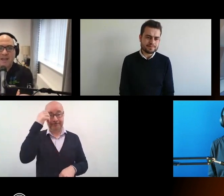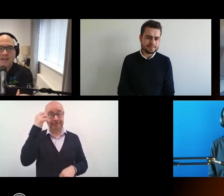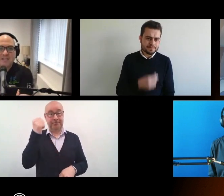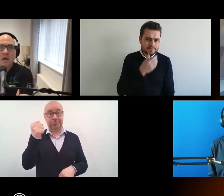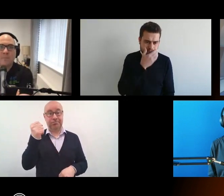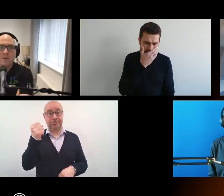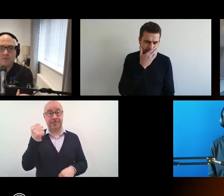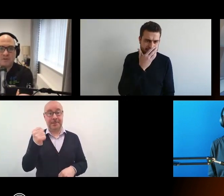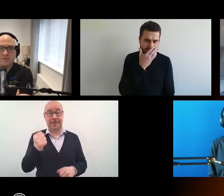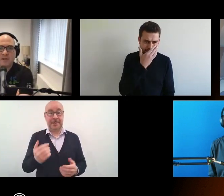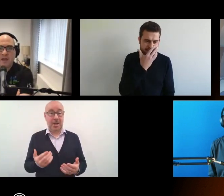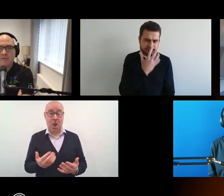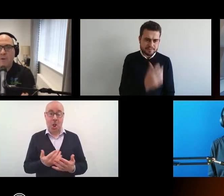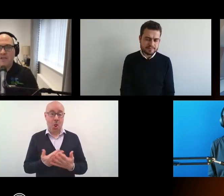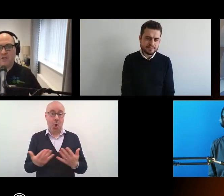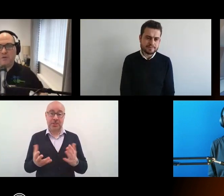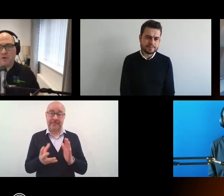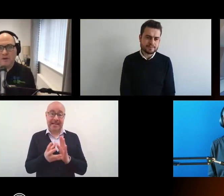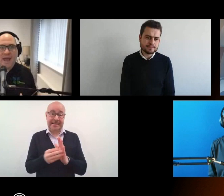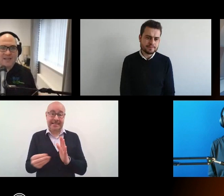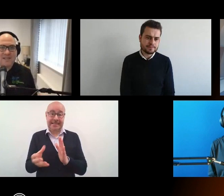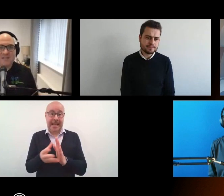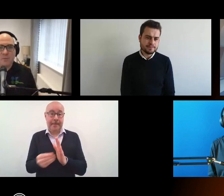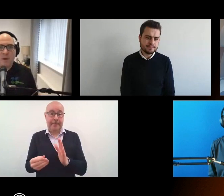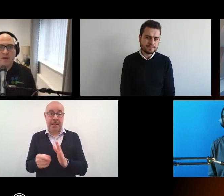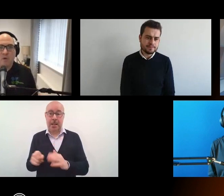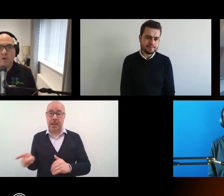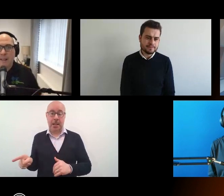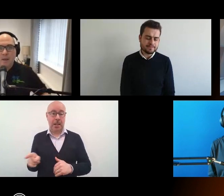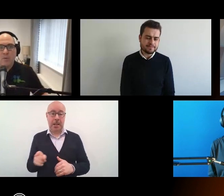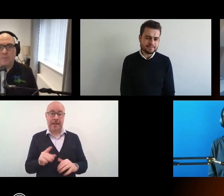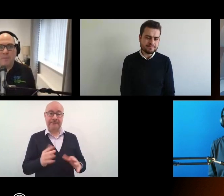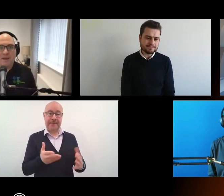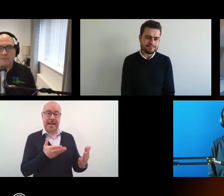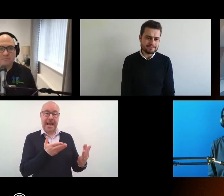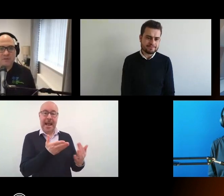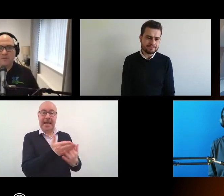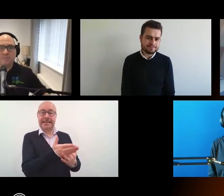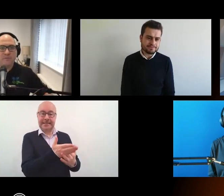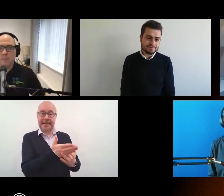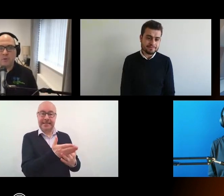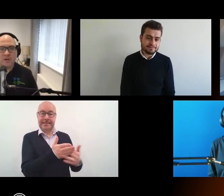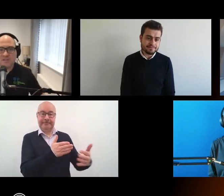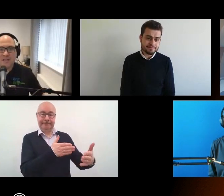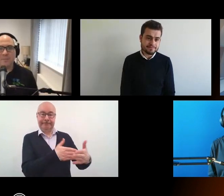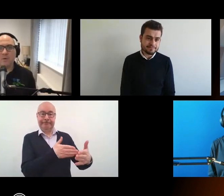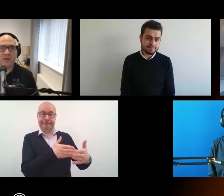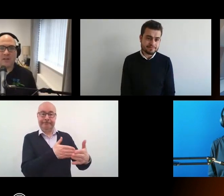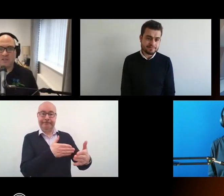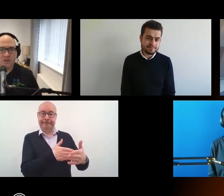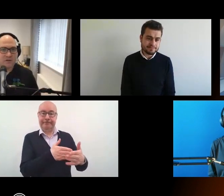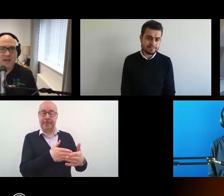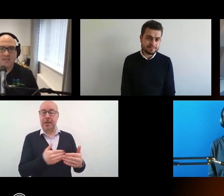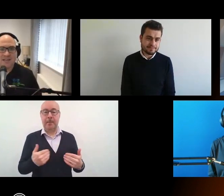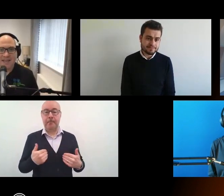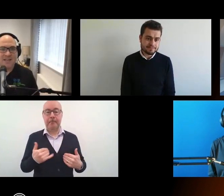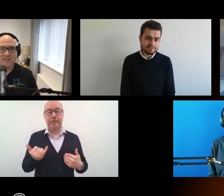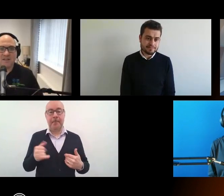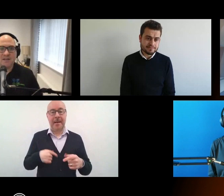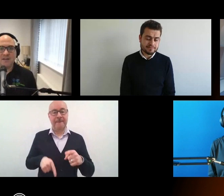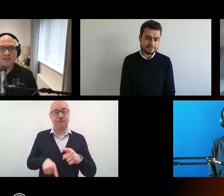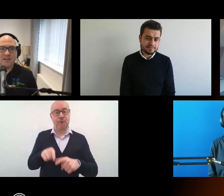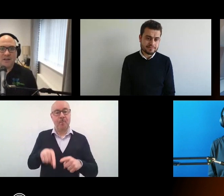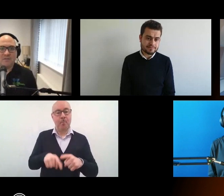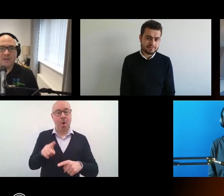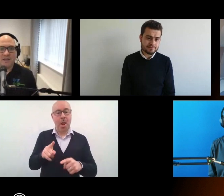mention, examples of where she couldn't access somewhere, or would be playing, you know, football on a Sunday morning and she couldn't actually get